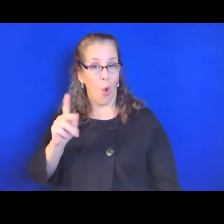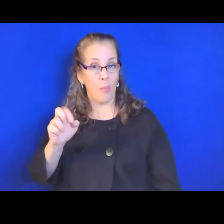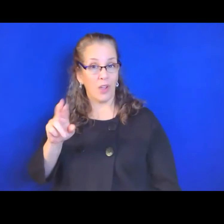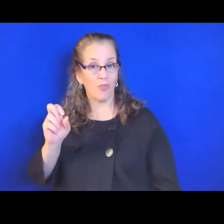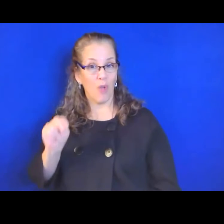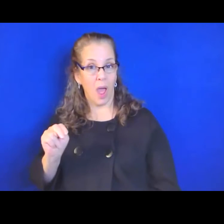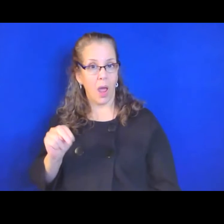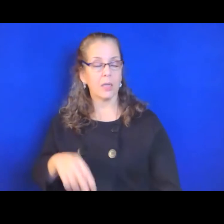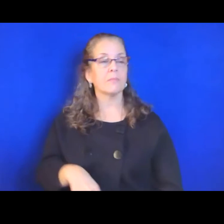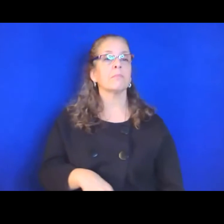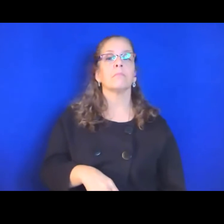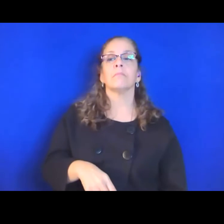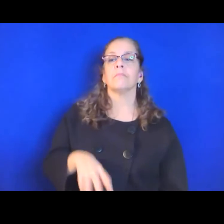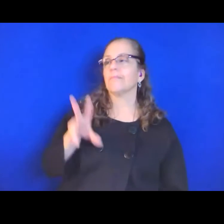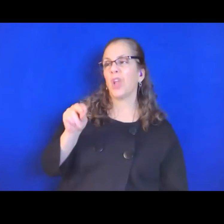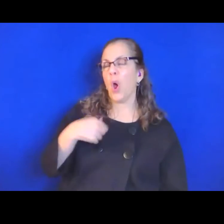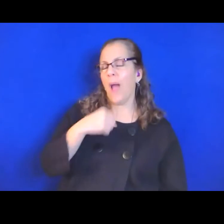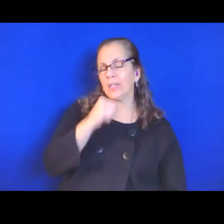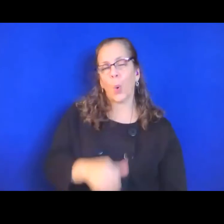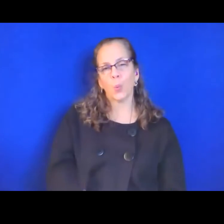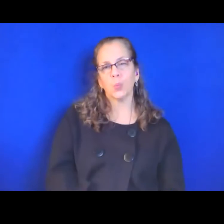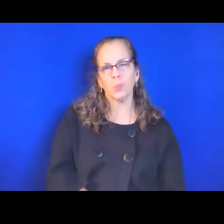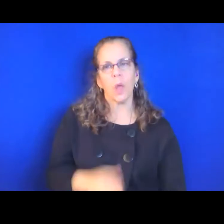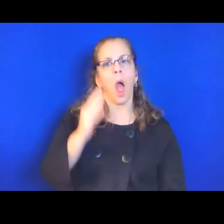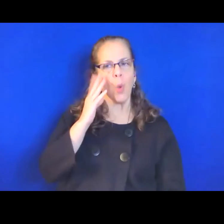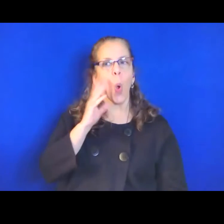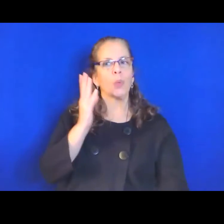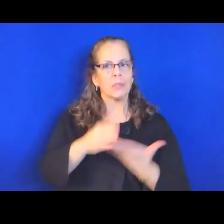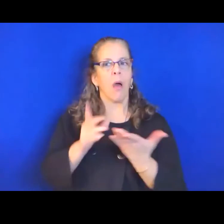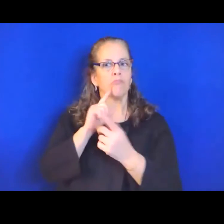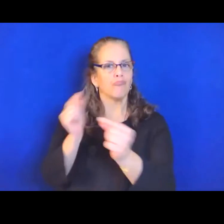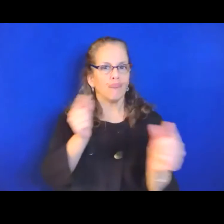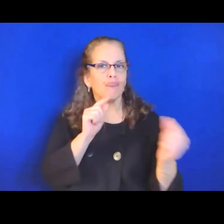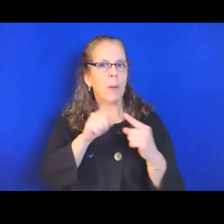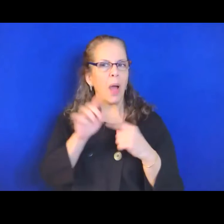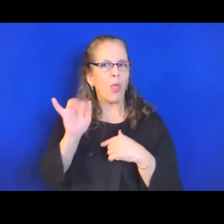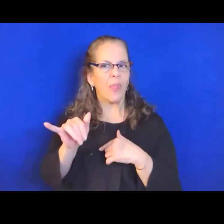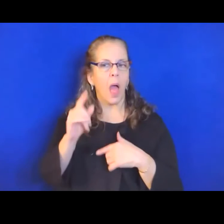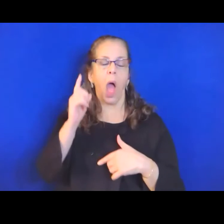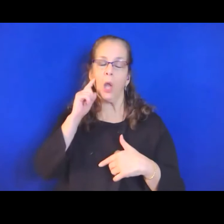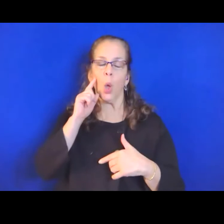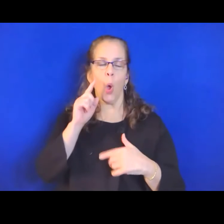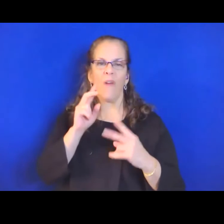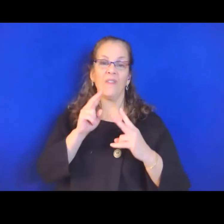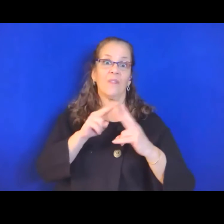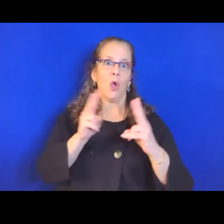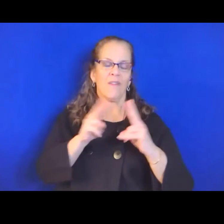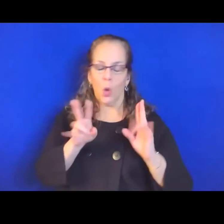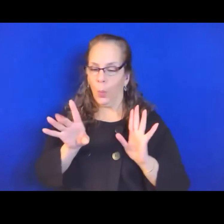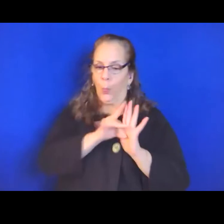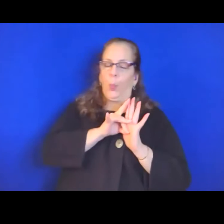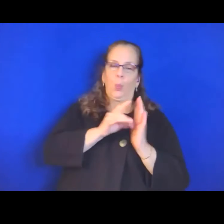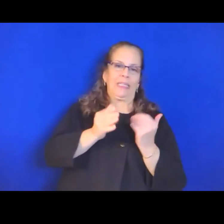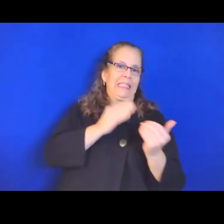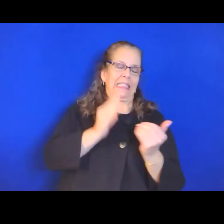conversation about that out there.But although Omicron is extraordinarily infectious, that doesn't